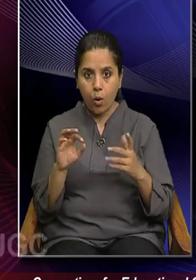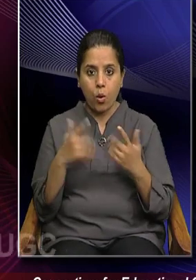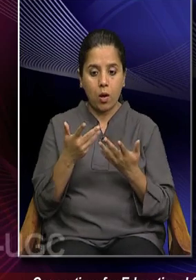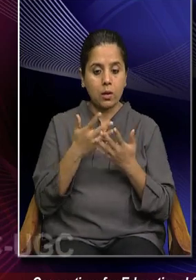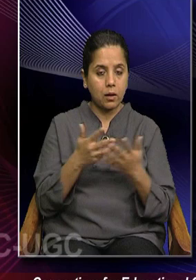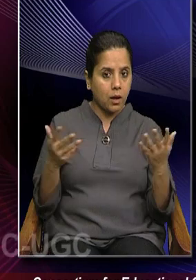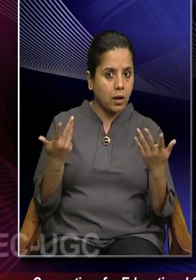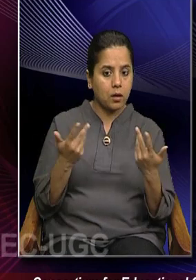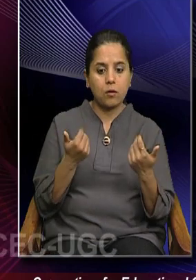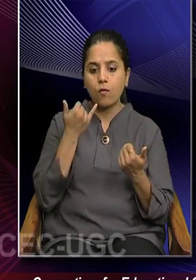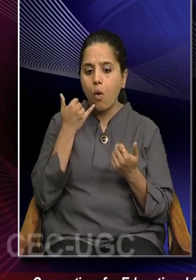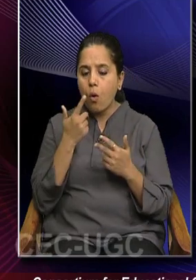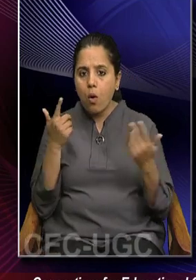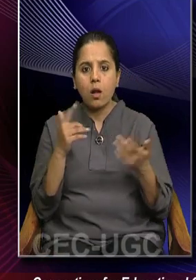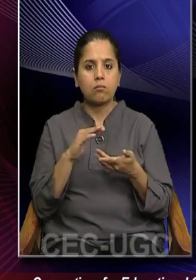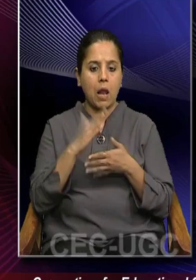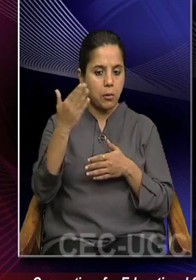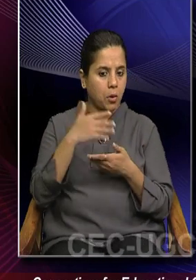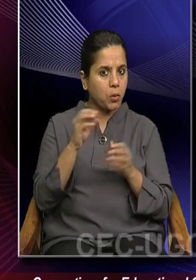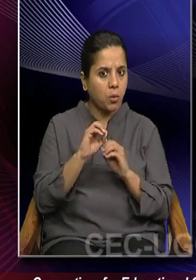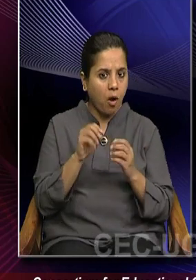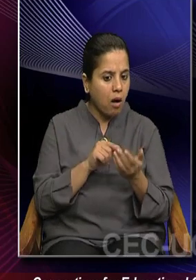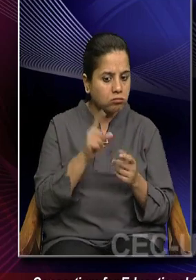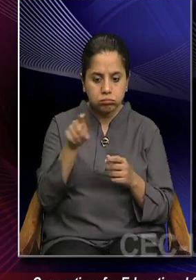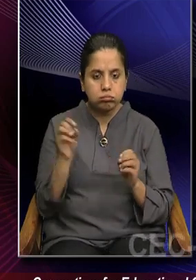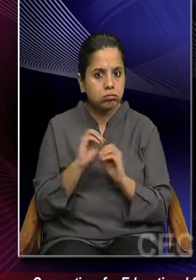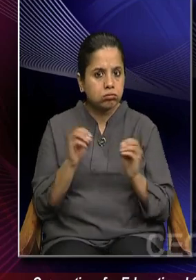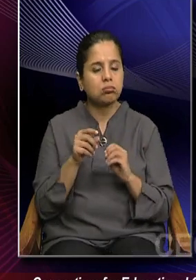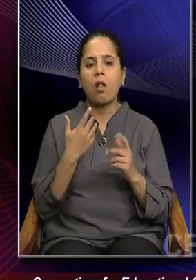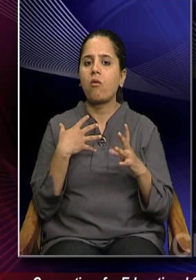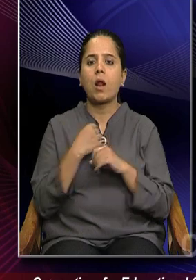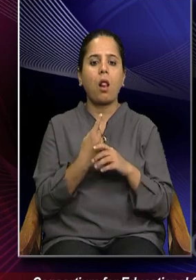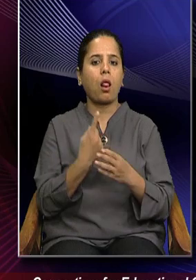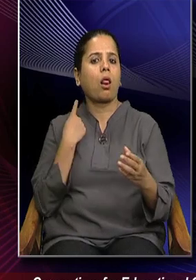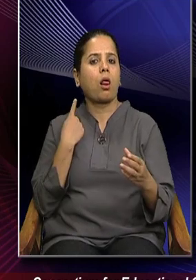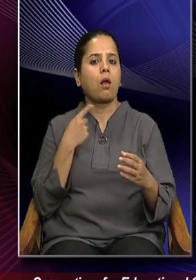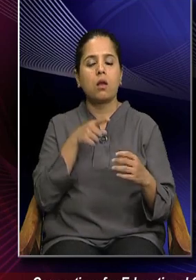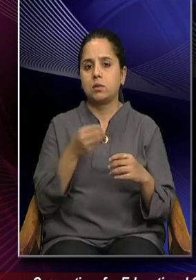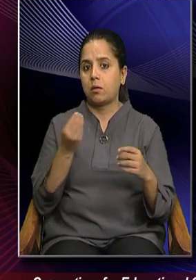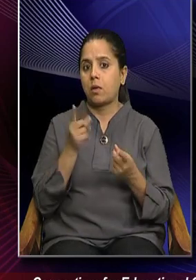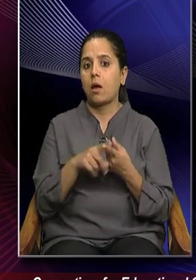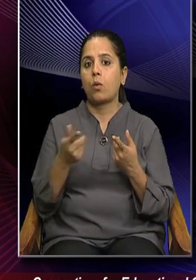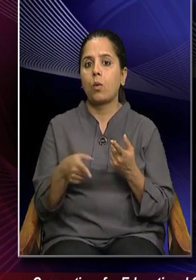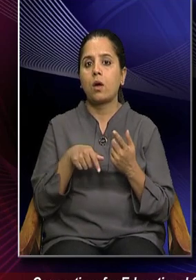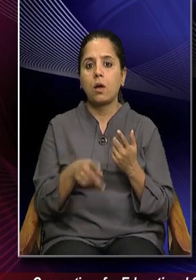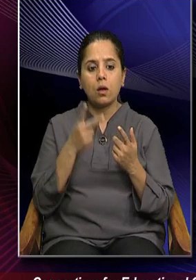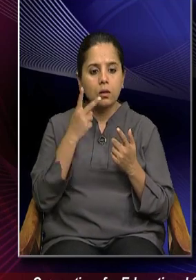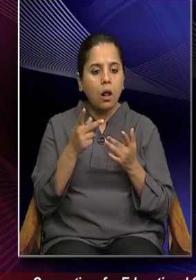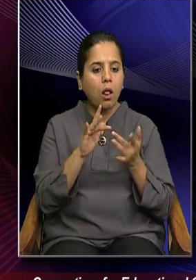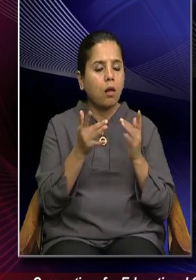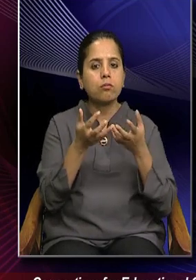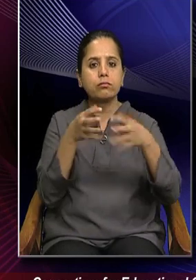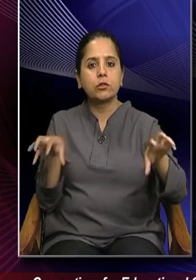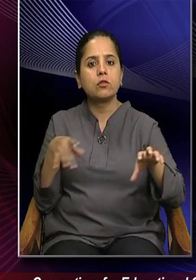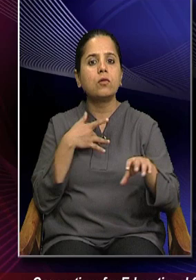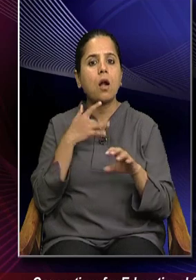device access may be left out. So, it increases sometimes the digital divide, and there